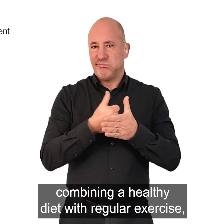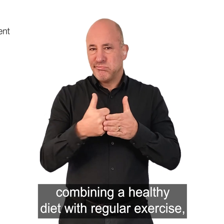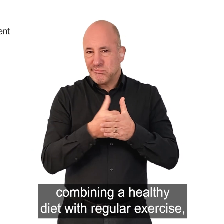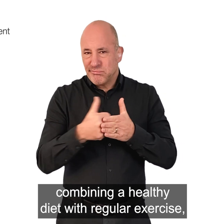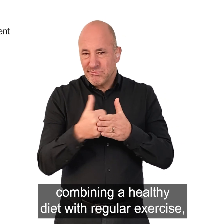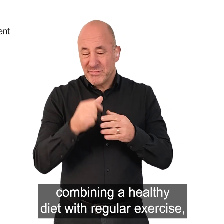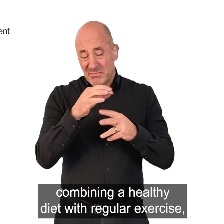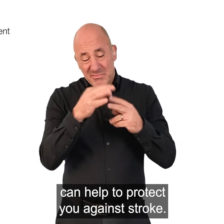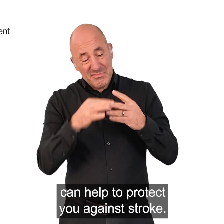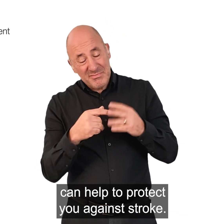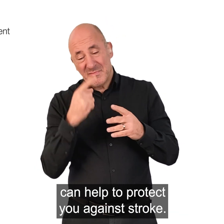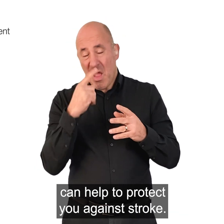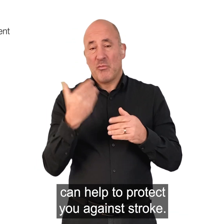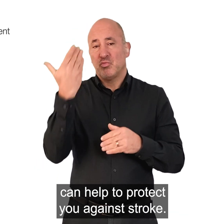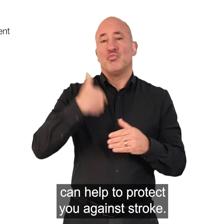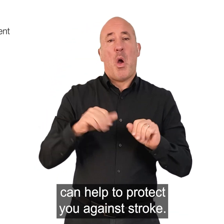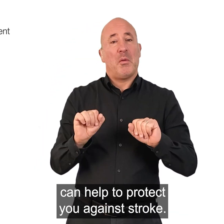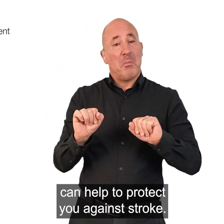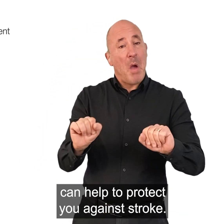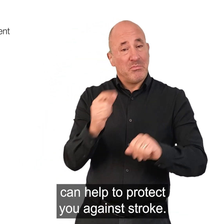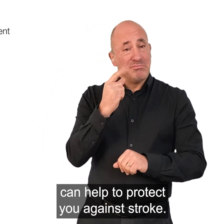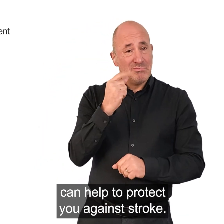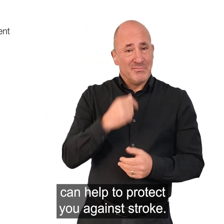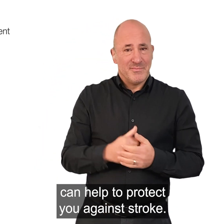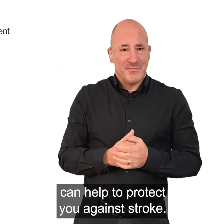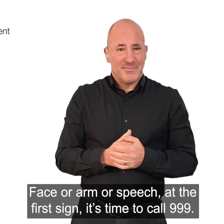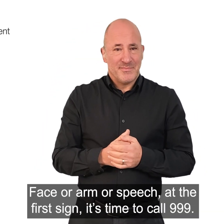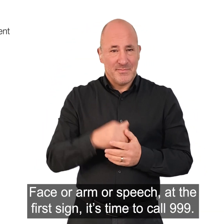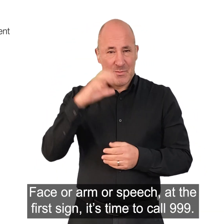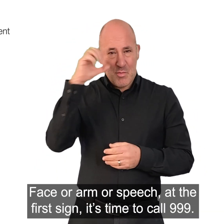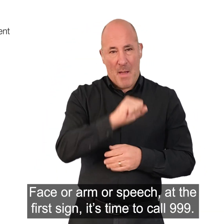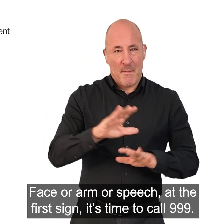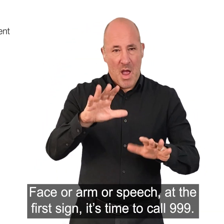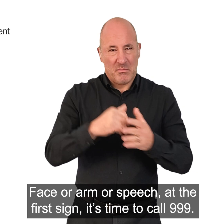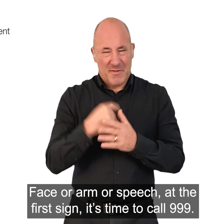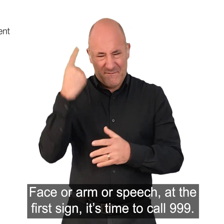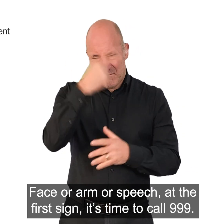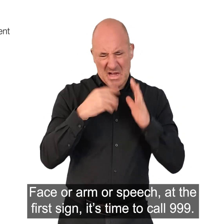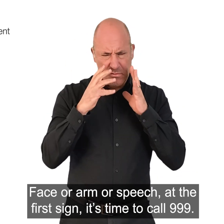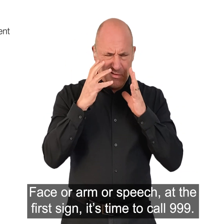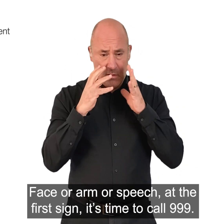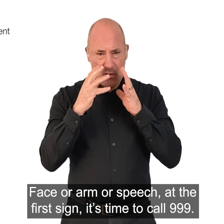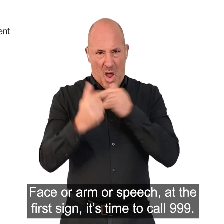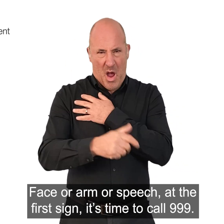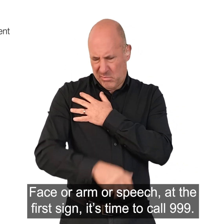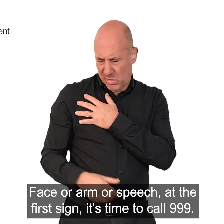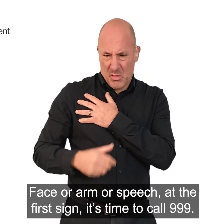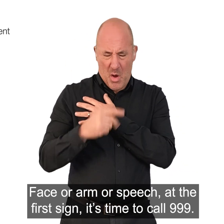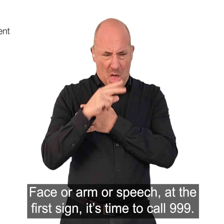diet with regular exercise, can help to protect you against stroke. face or arm or speech.